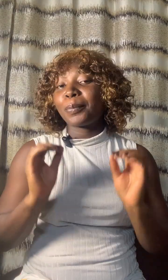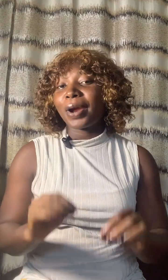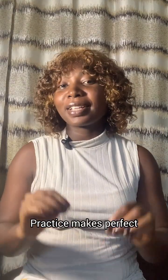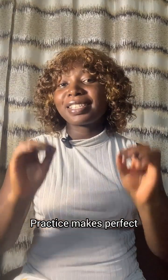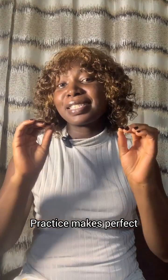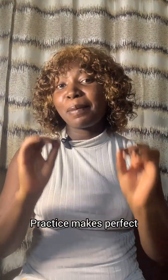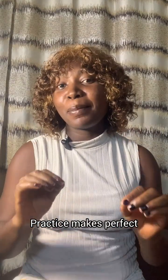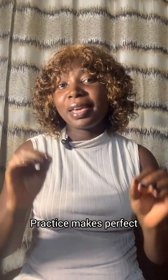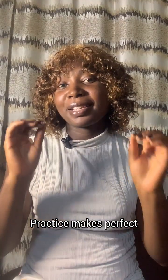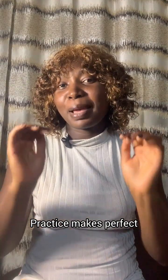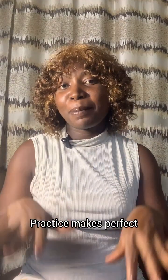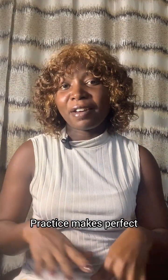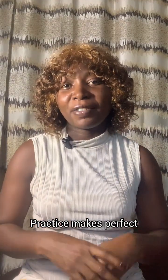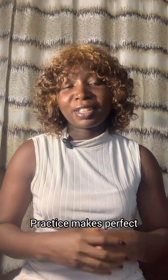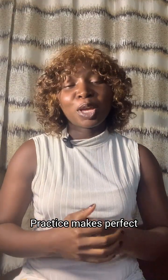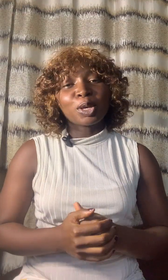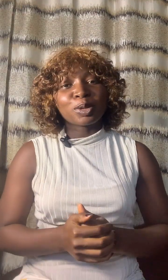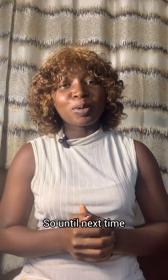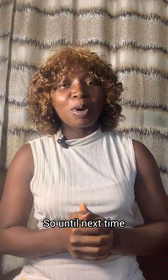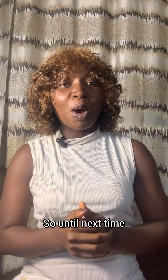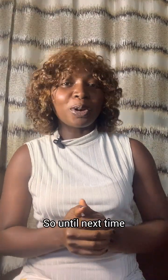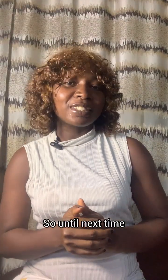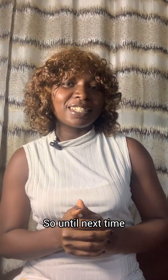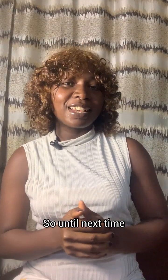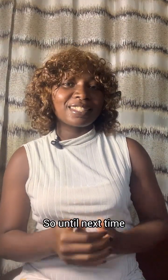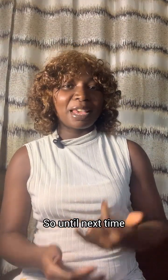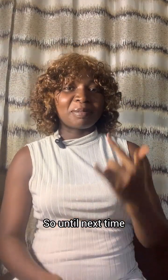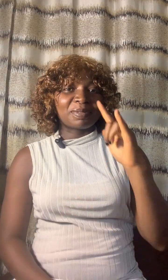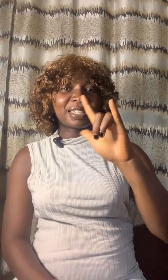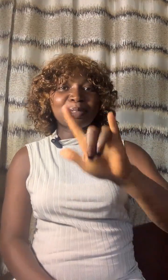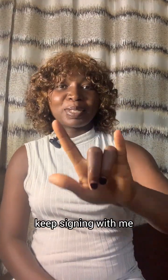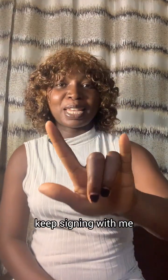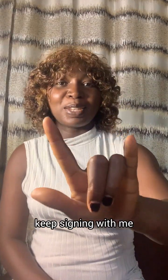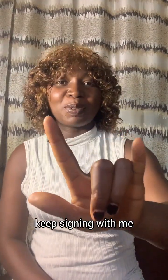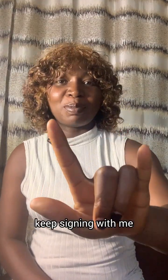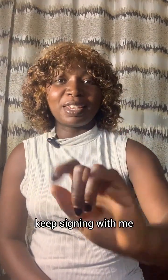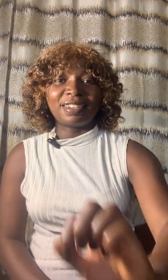what? Practice makes perfect. So, until next time, keep signing with me.